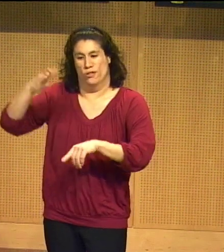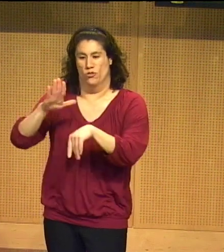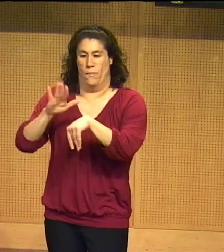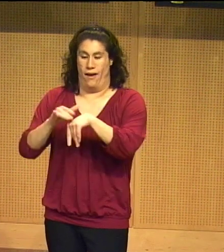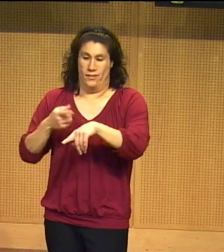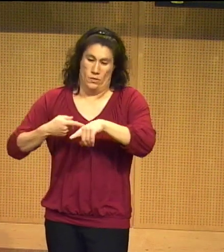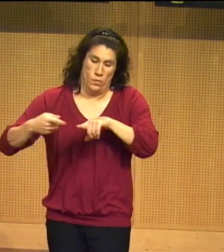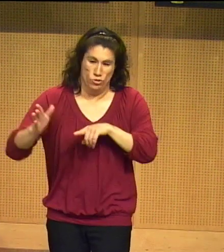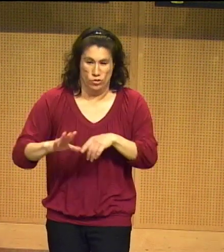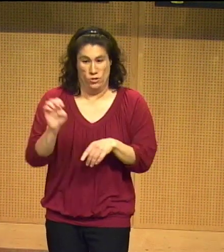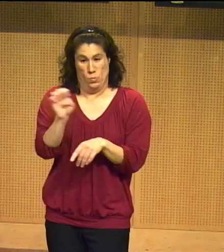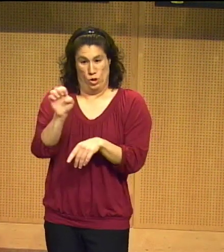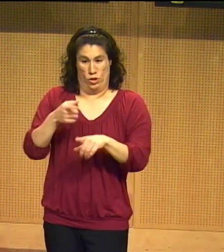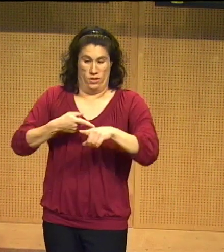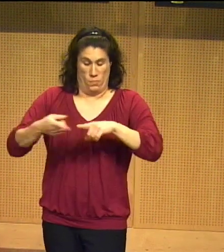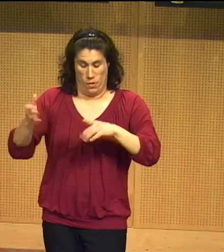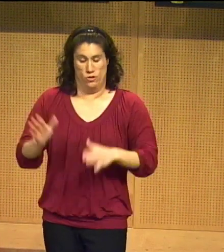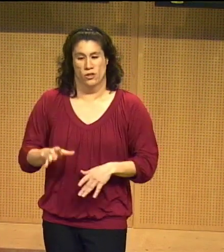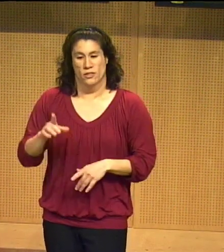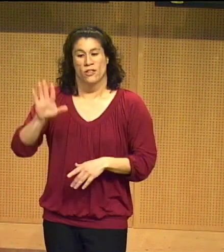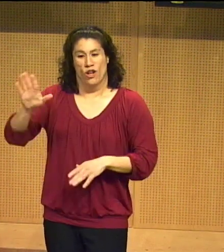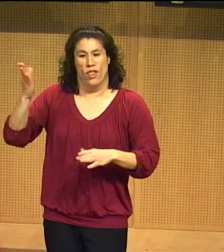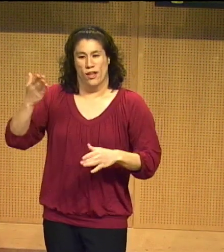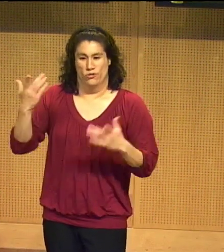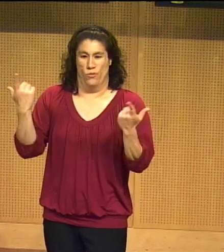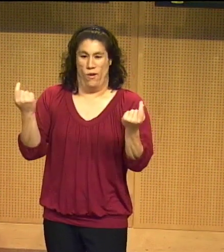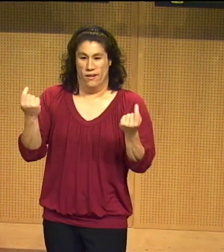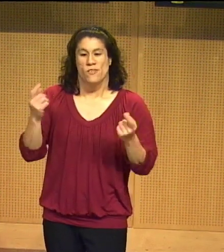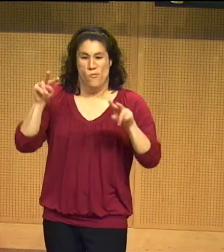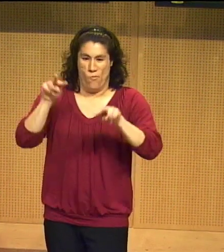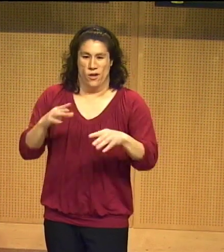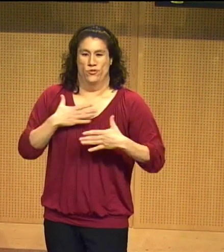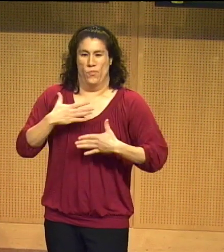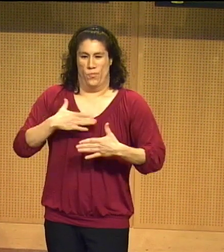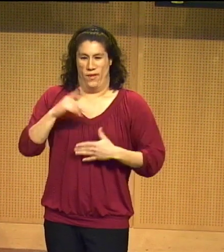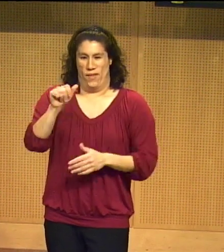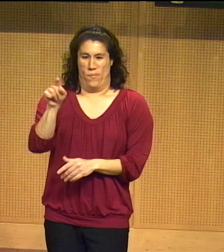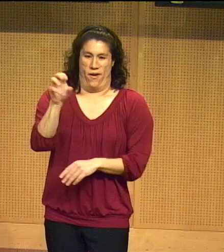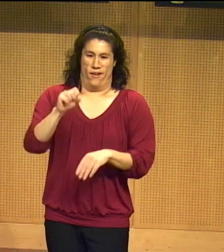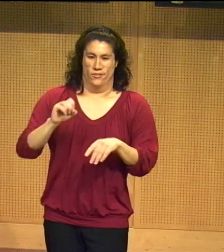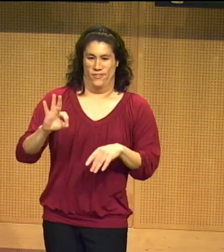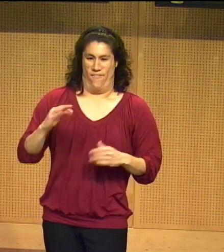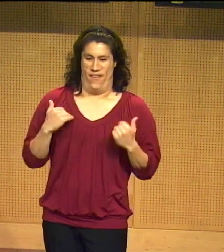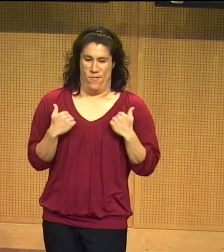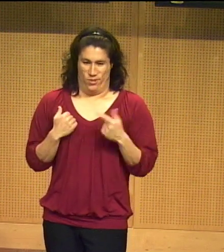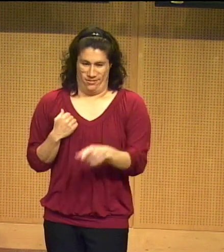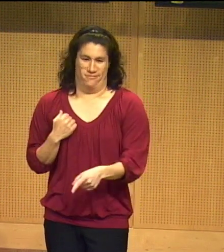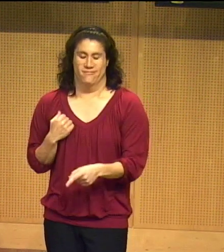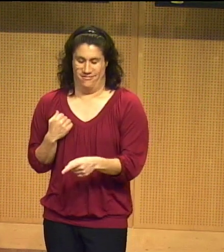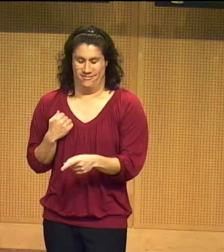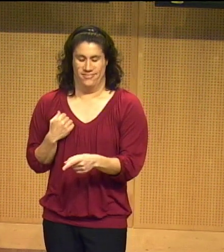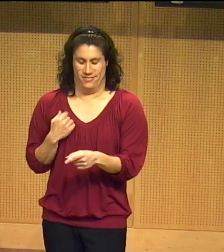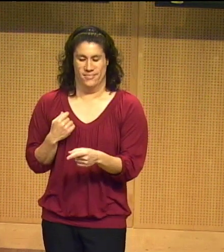emergency specialist, and the lecture was on the topic of watching the respiration rate of an animal without a